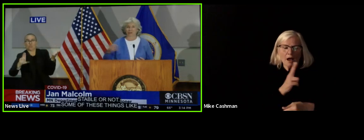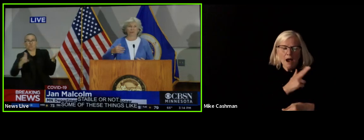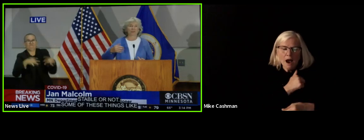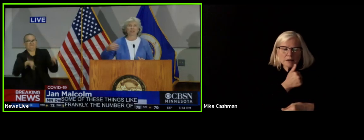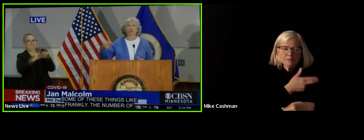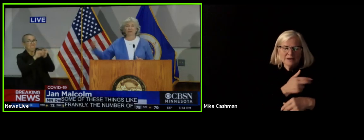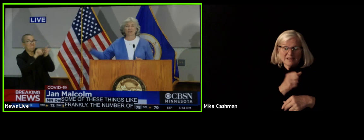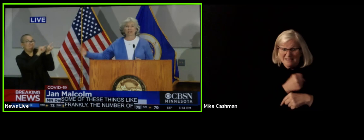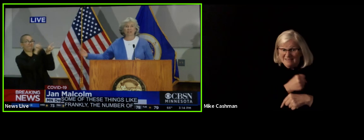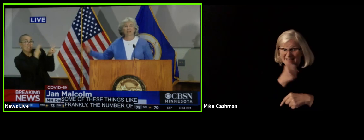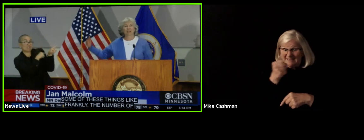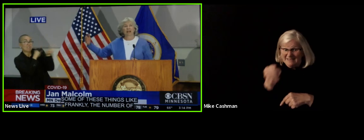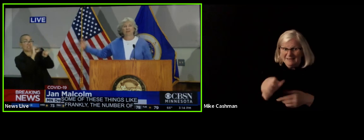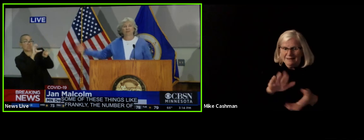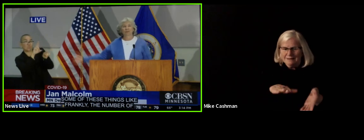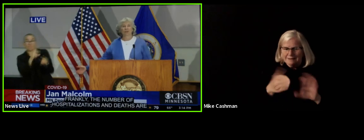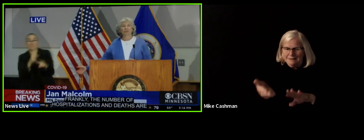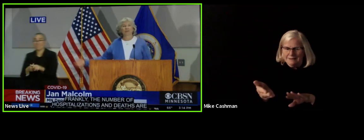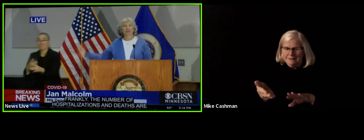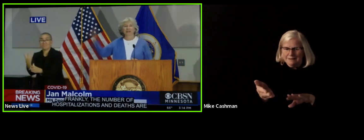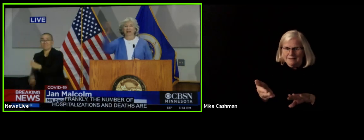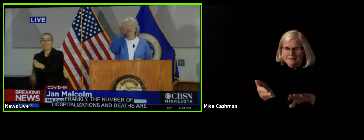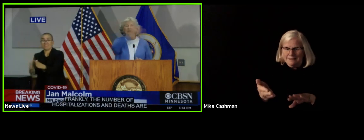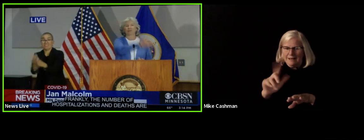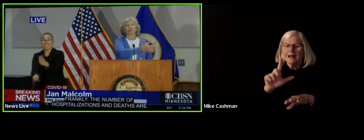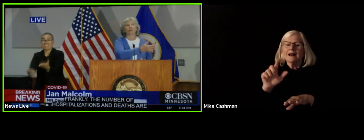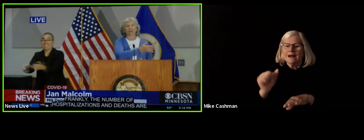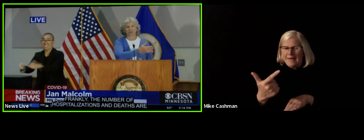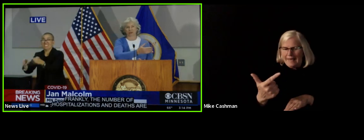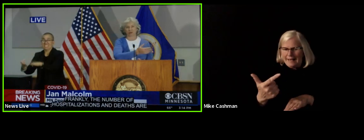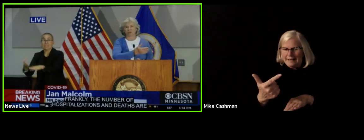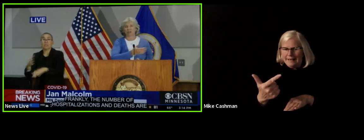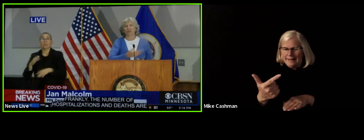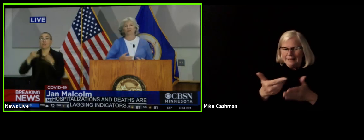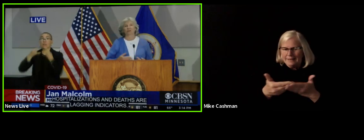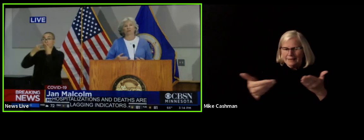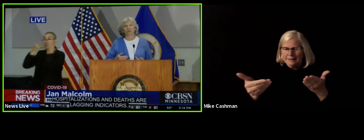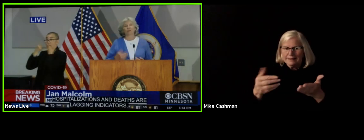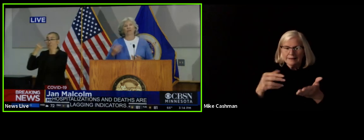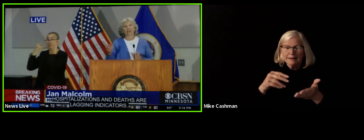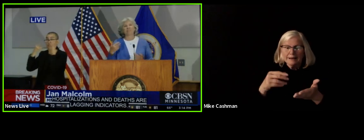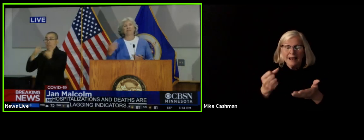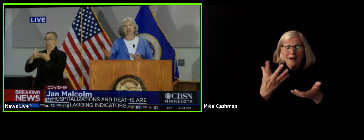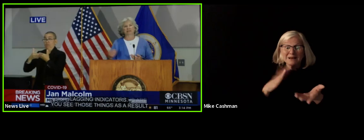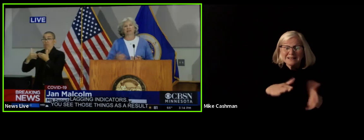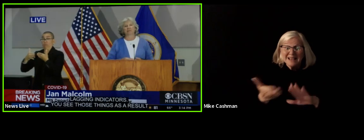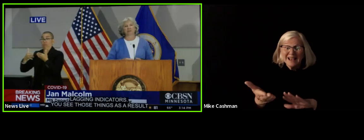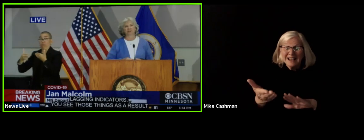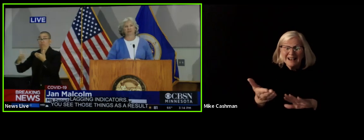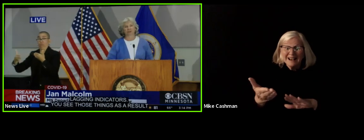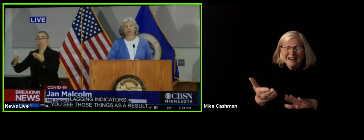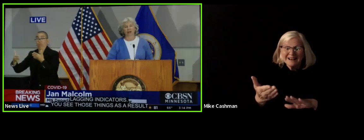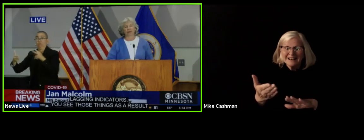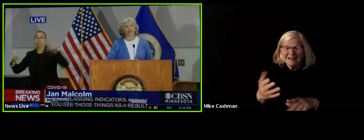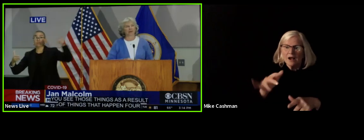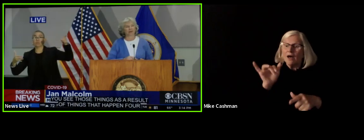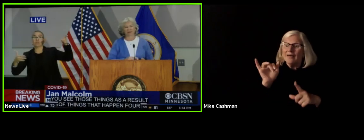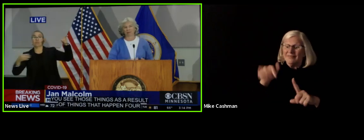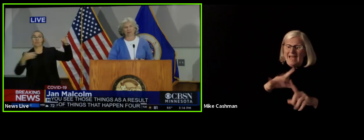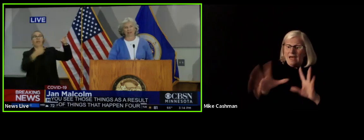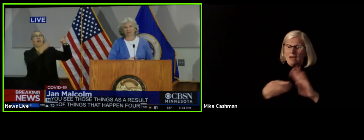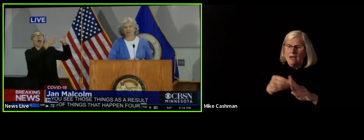indicators. You see those things as a result of things that happened 4 weeks ago. So we need a mix of measures around,